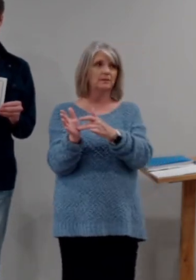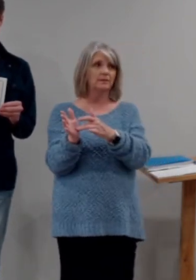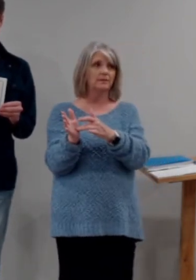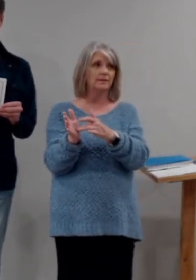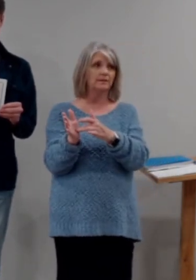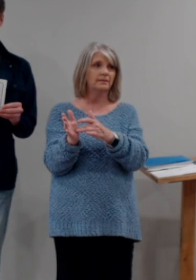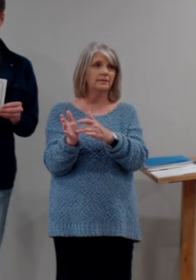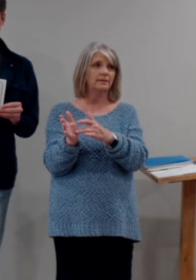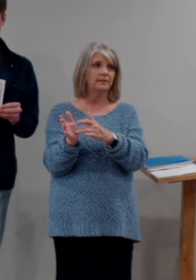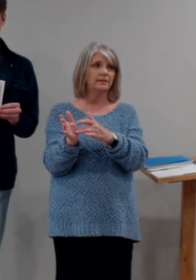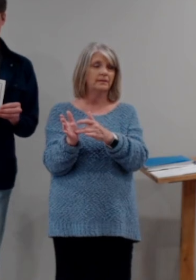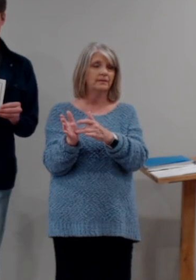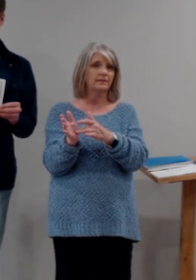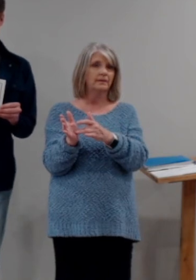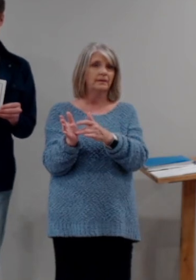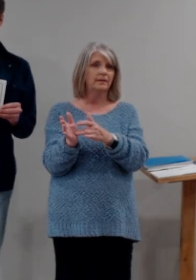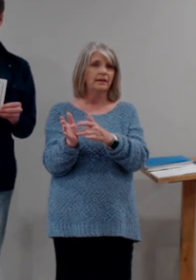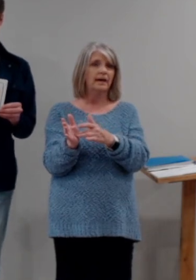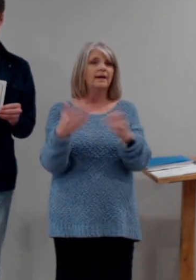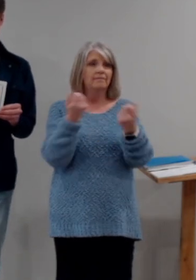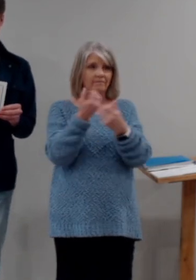Receive and finish saved.